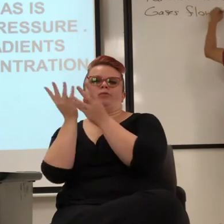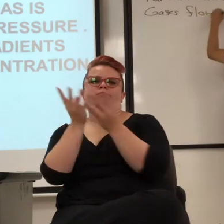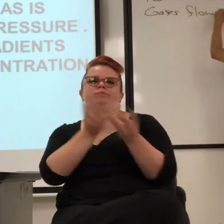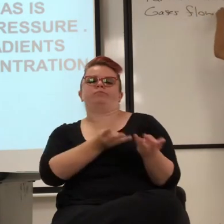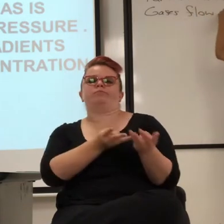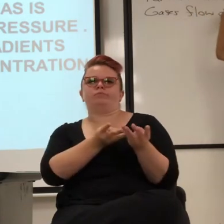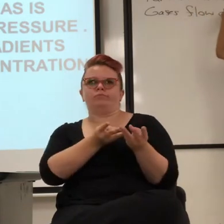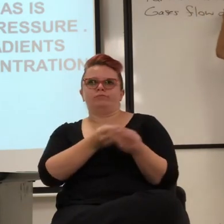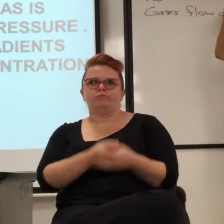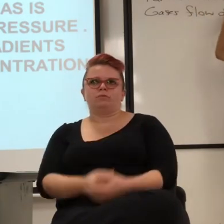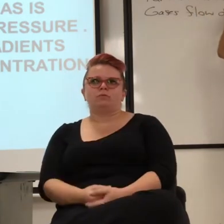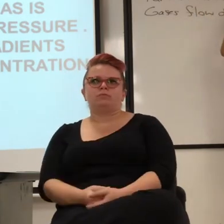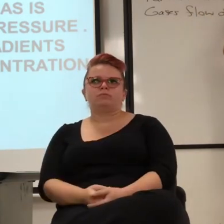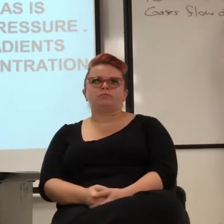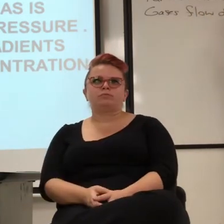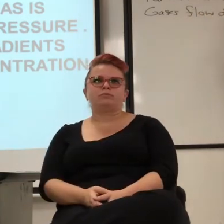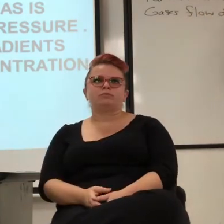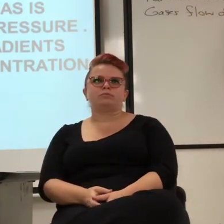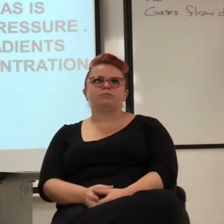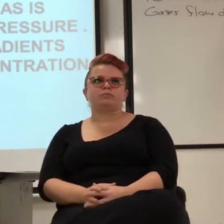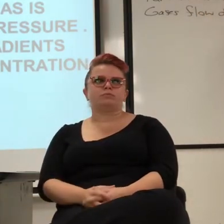Gases flow down